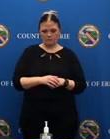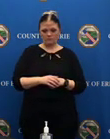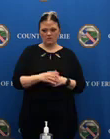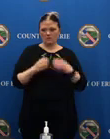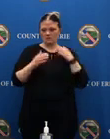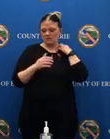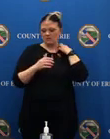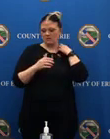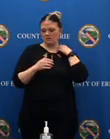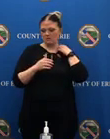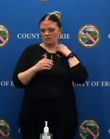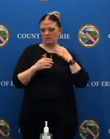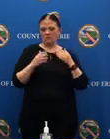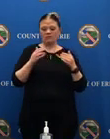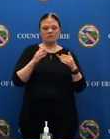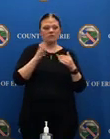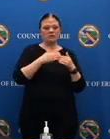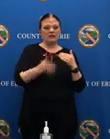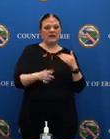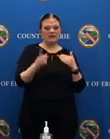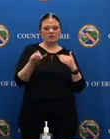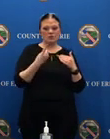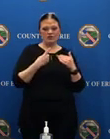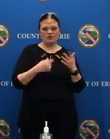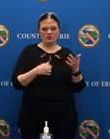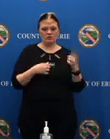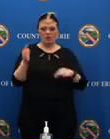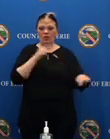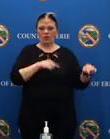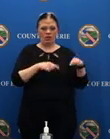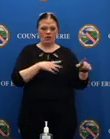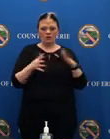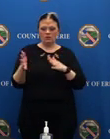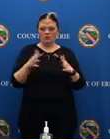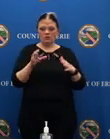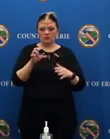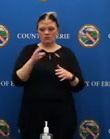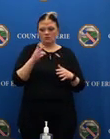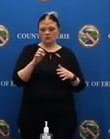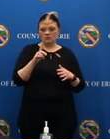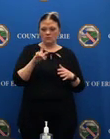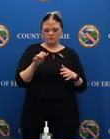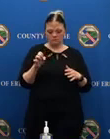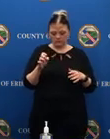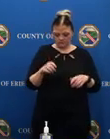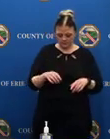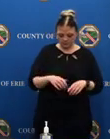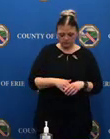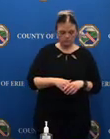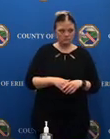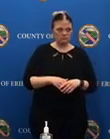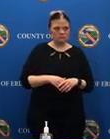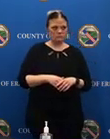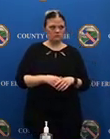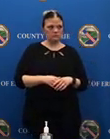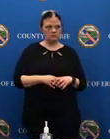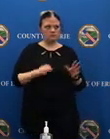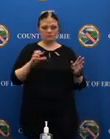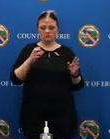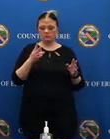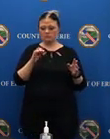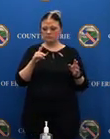Next question. Next question, please. We're going back if Charlie is still there, and then we'll take some to the public.